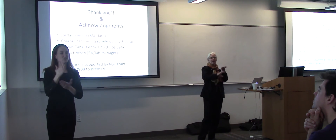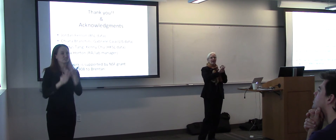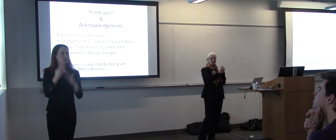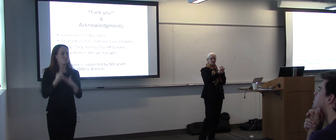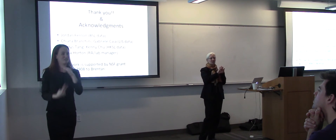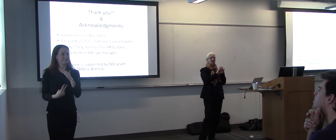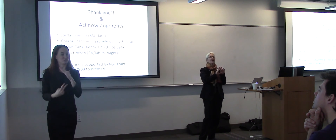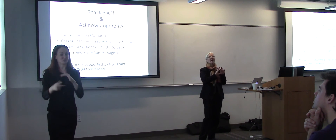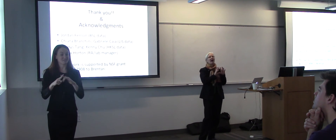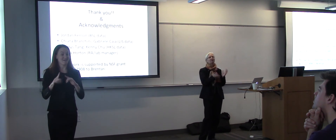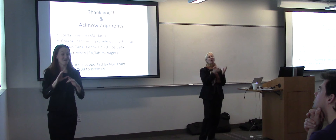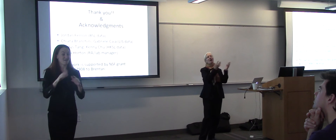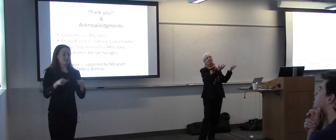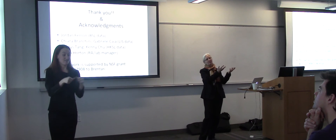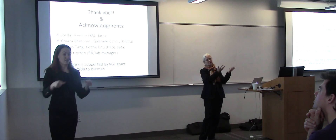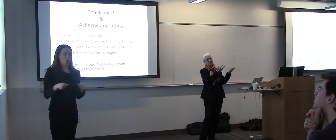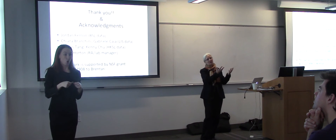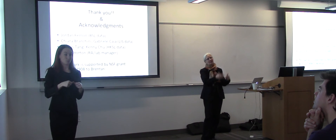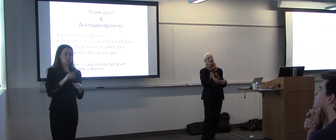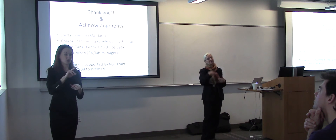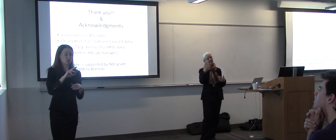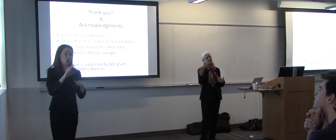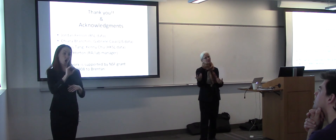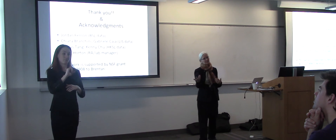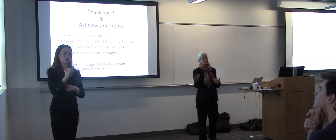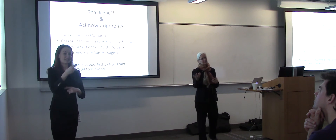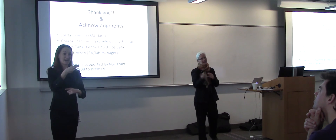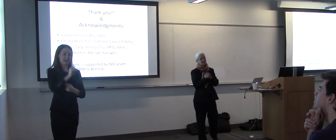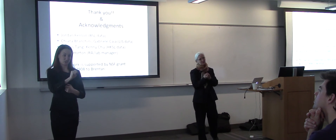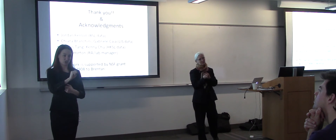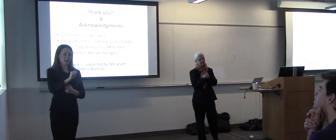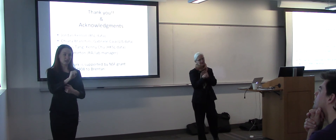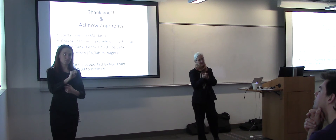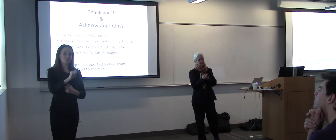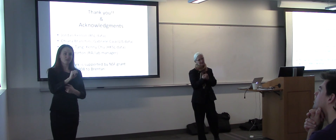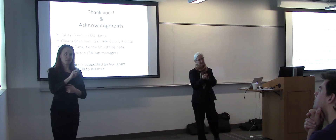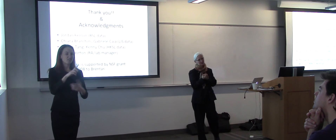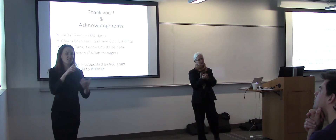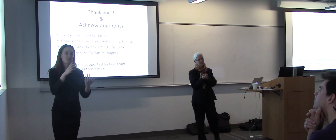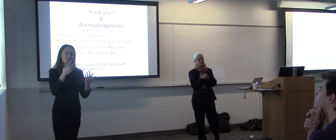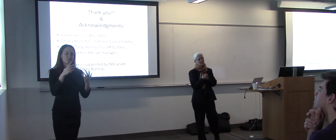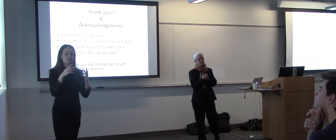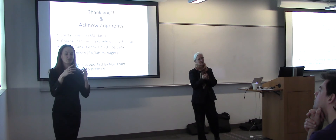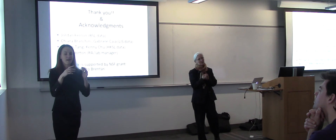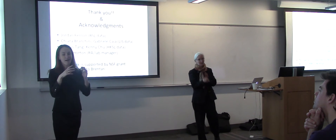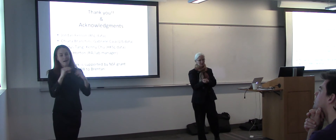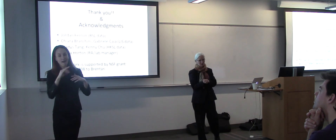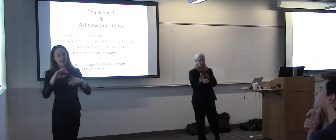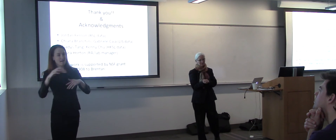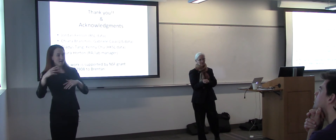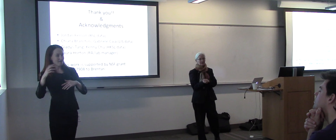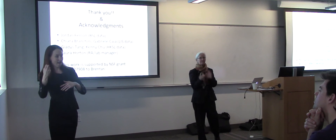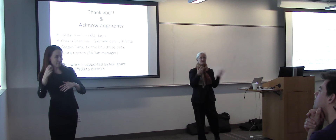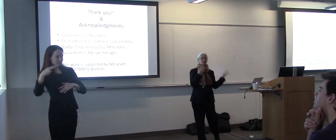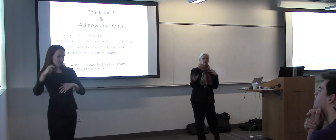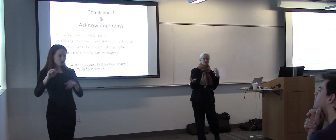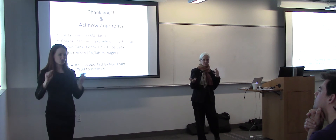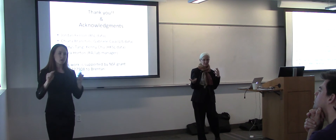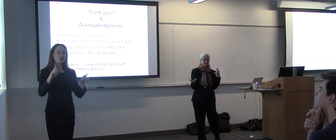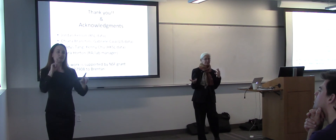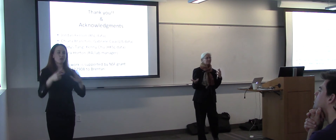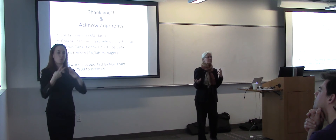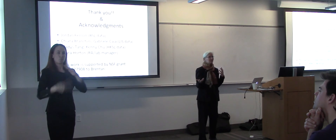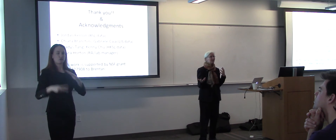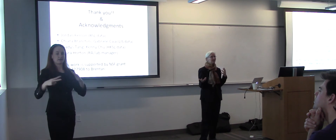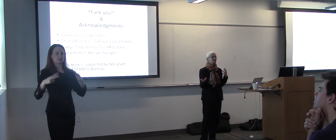the location have to offer that the agentive handshake, the handling handshake, doesn't offer, and vice